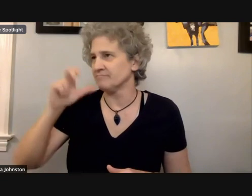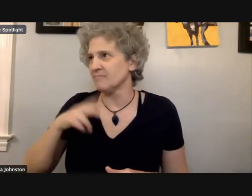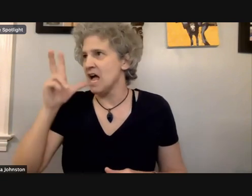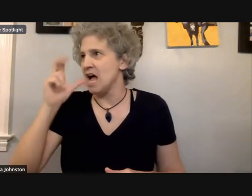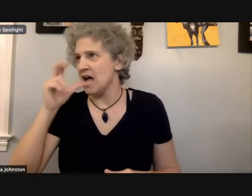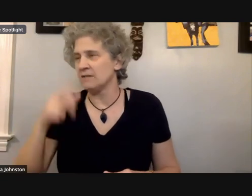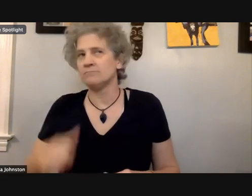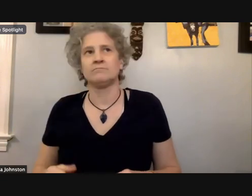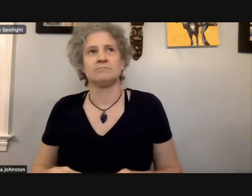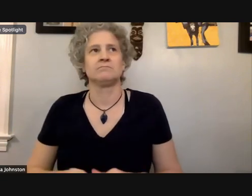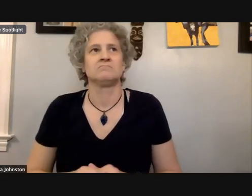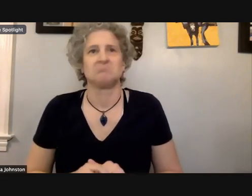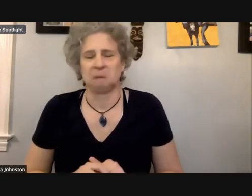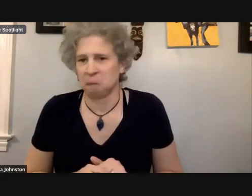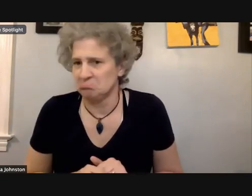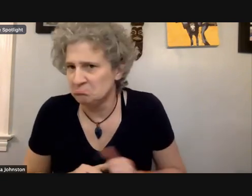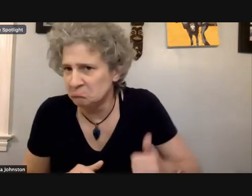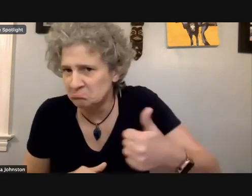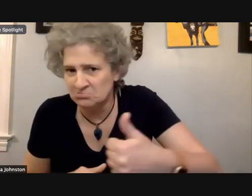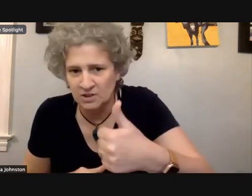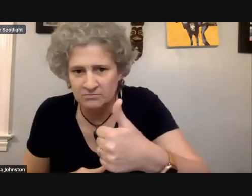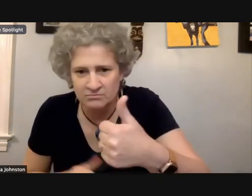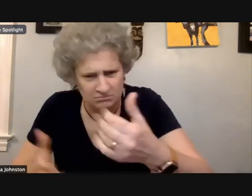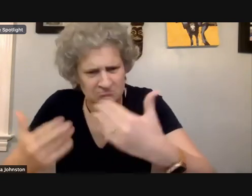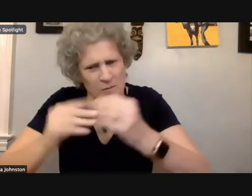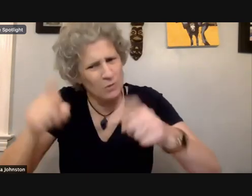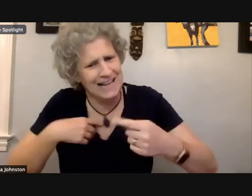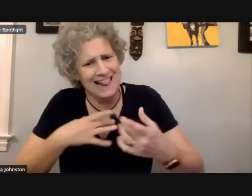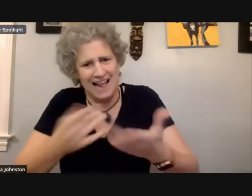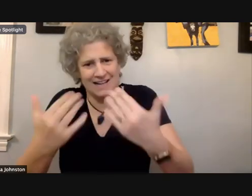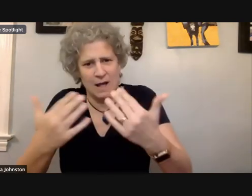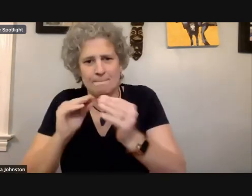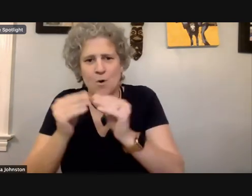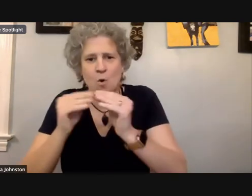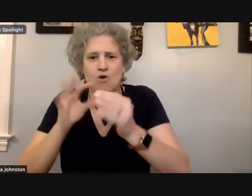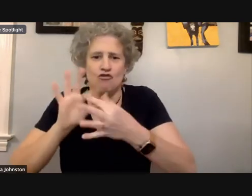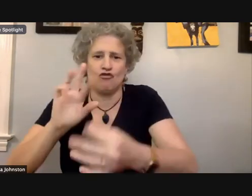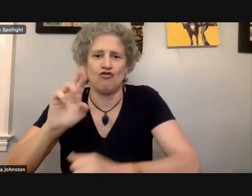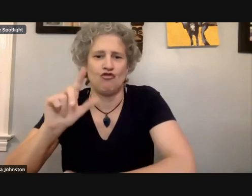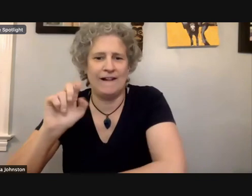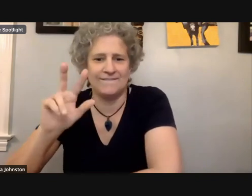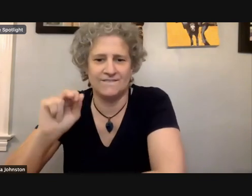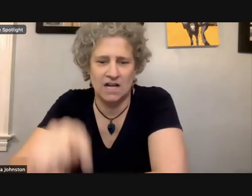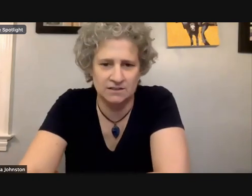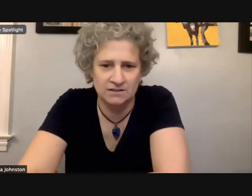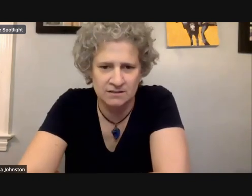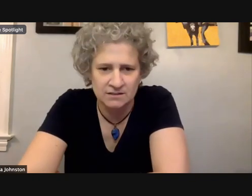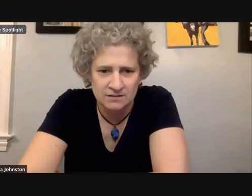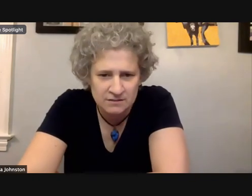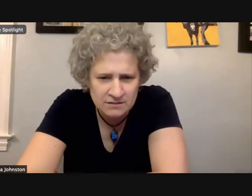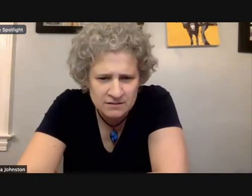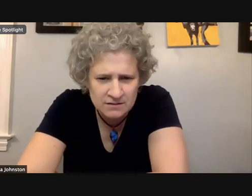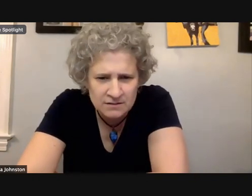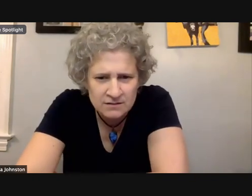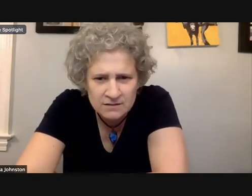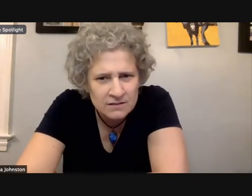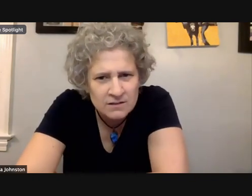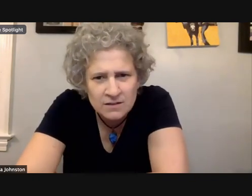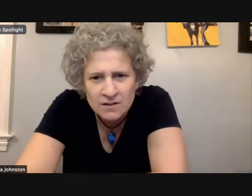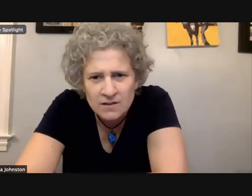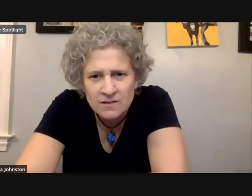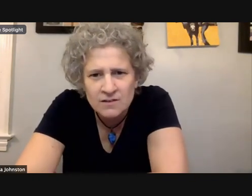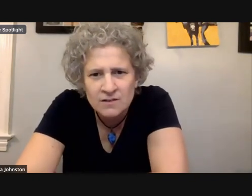this, just to clarify, versus, a nasal spray. Okay, I like the questions. Keep them coming.